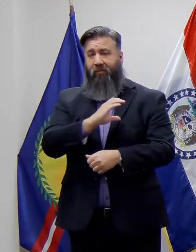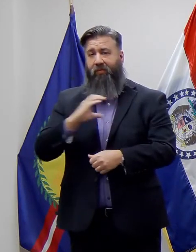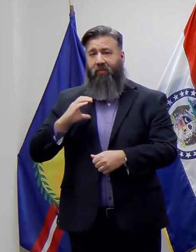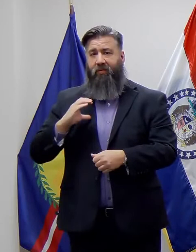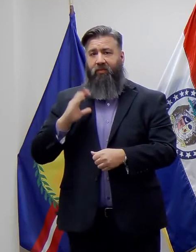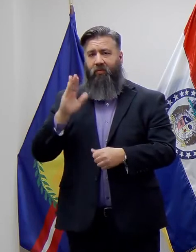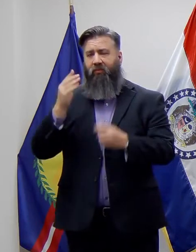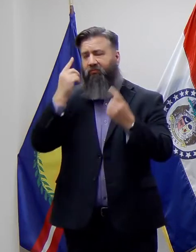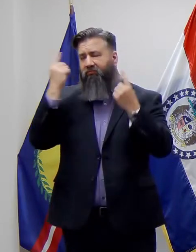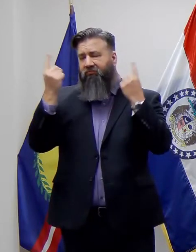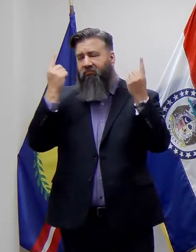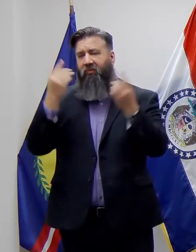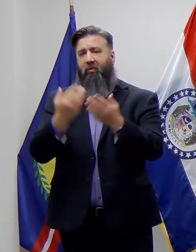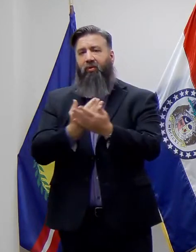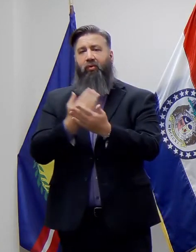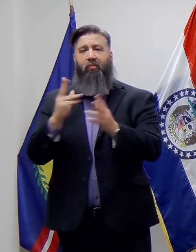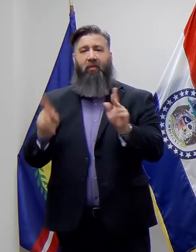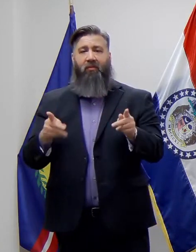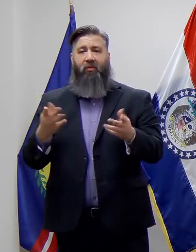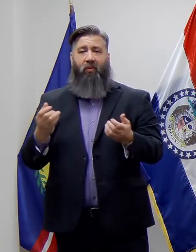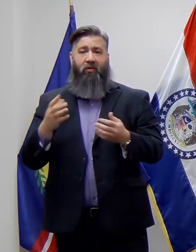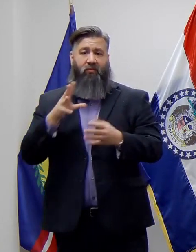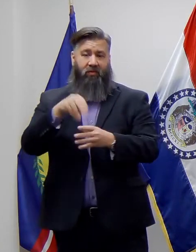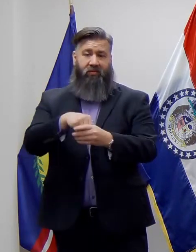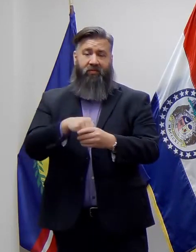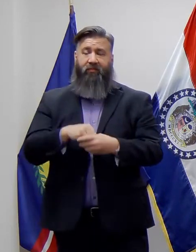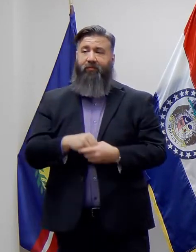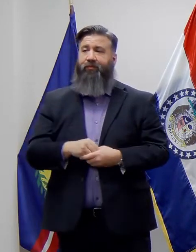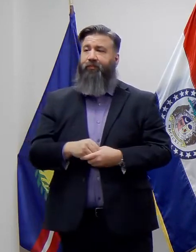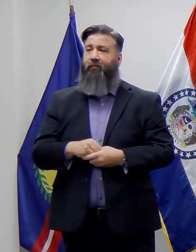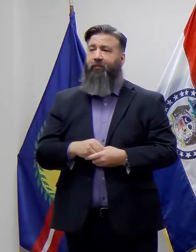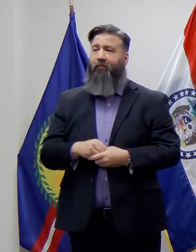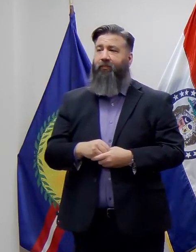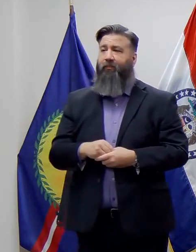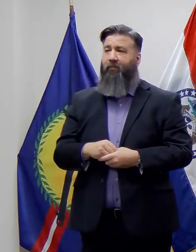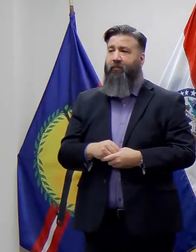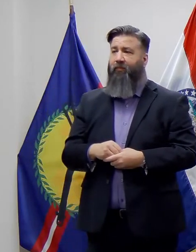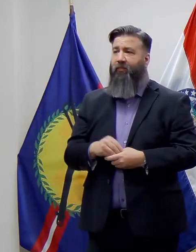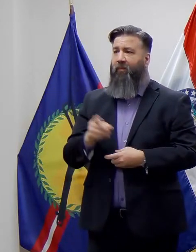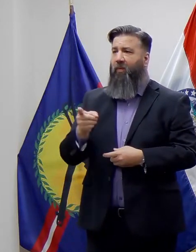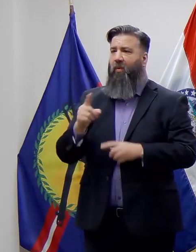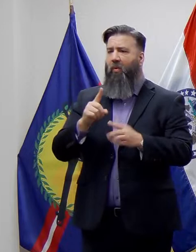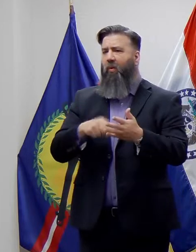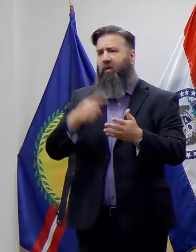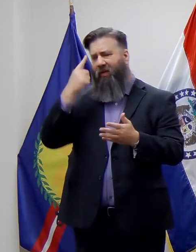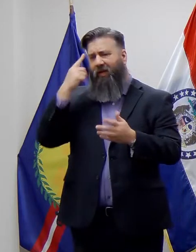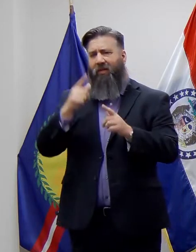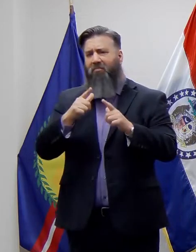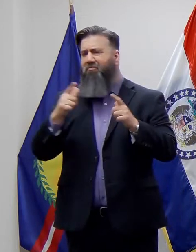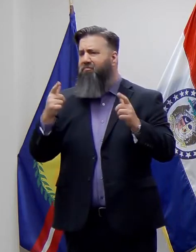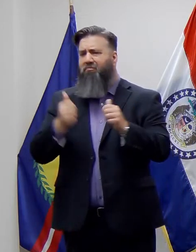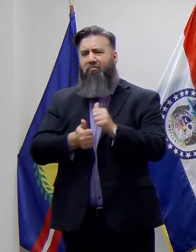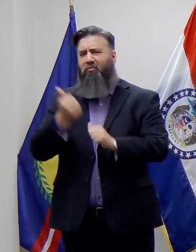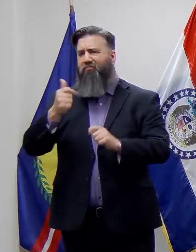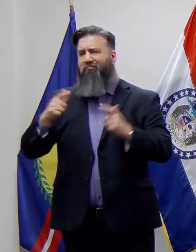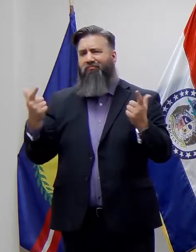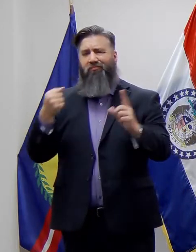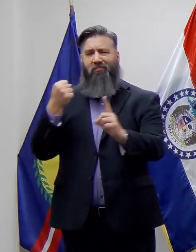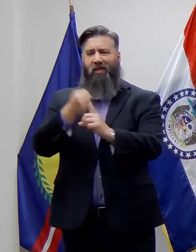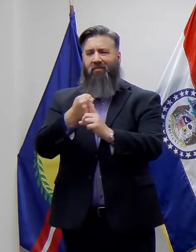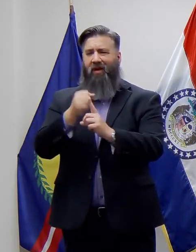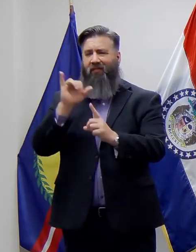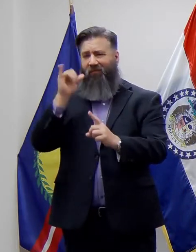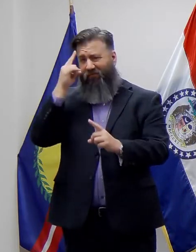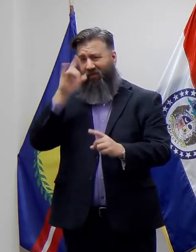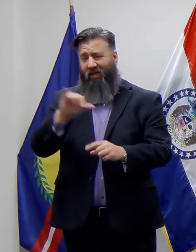consider new people who want to participate. What do you think the biggest impact of this commission can be? Well, I